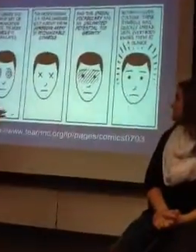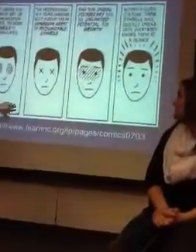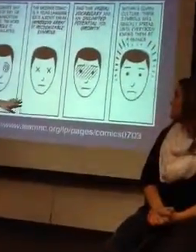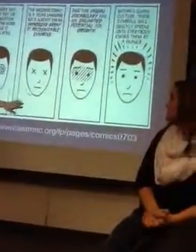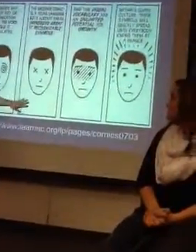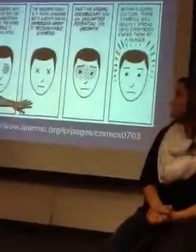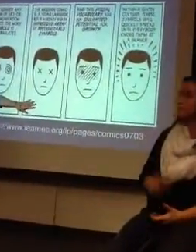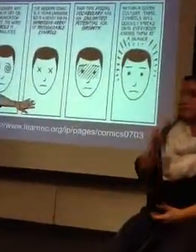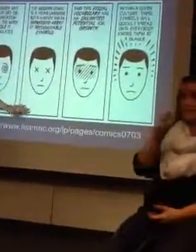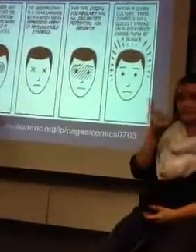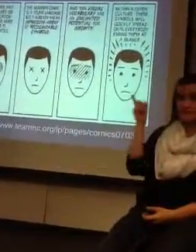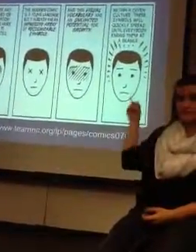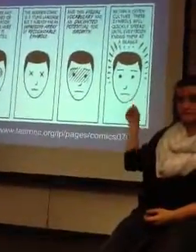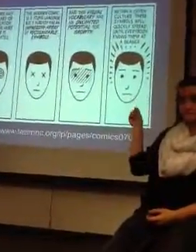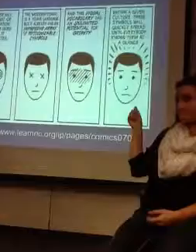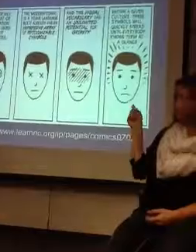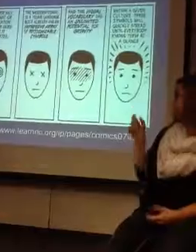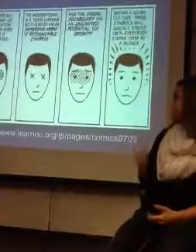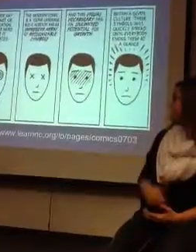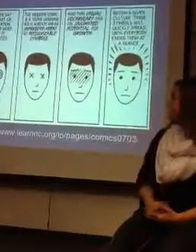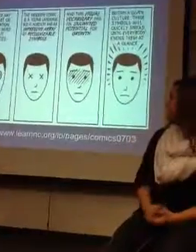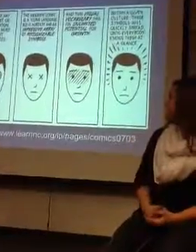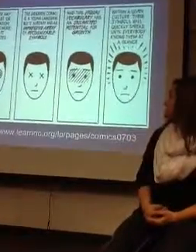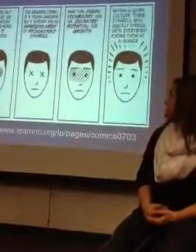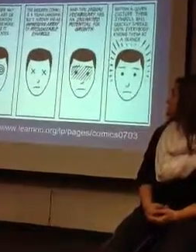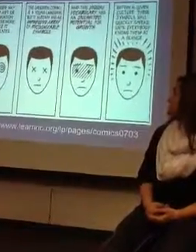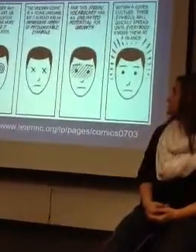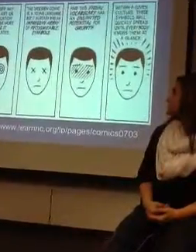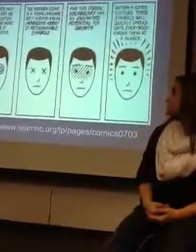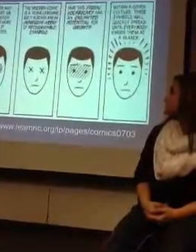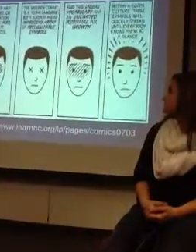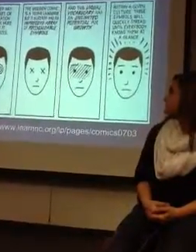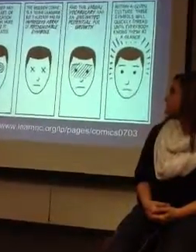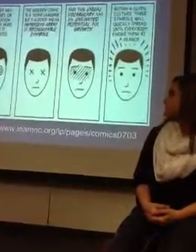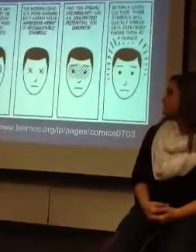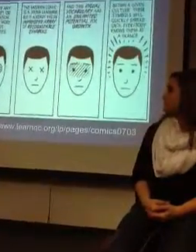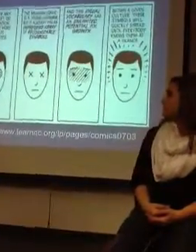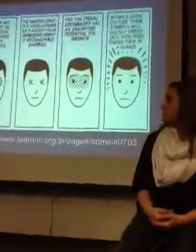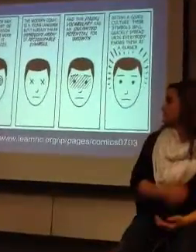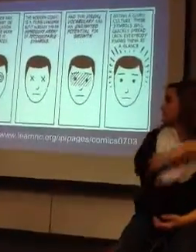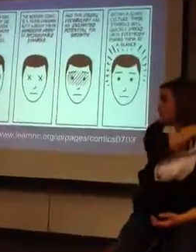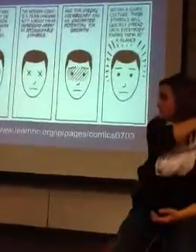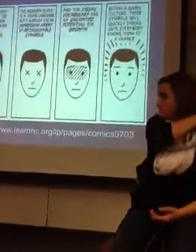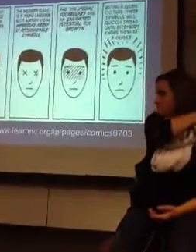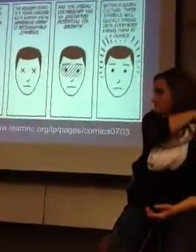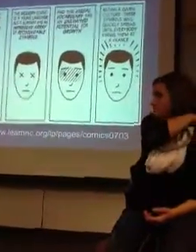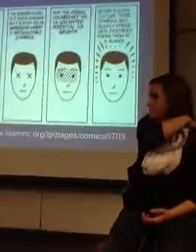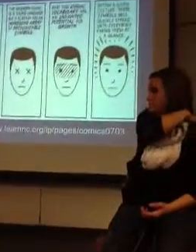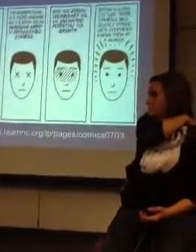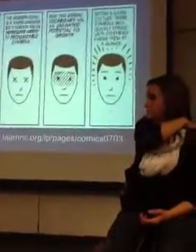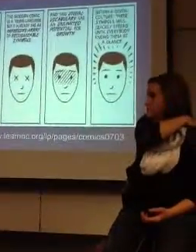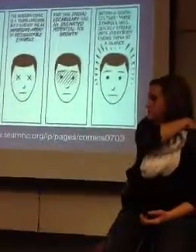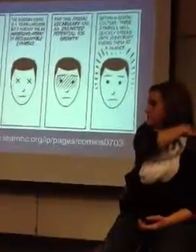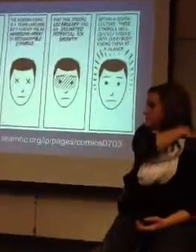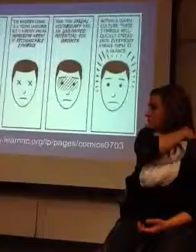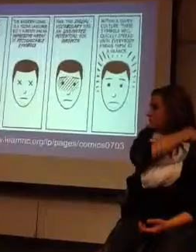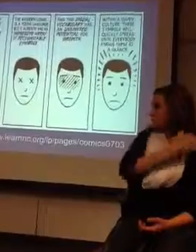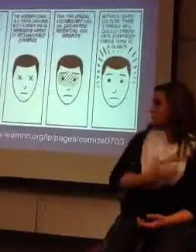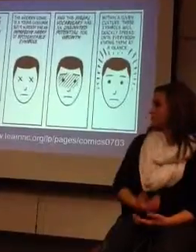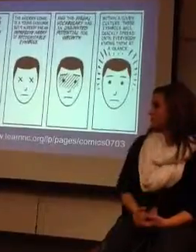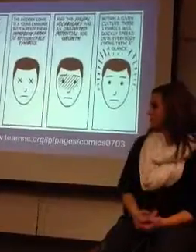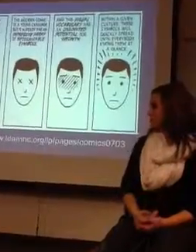The second panel, the modern comic is a young language, but it already has an impressive array of recognizable